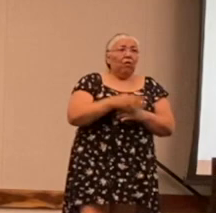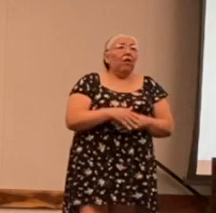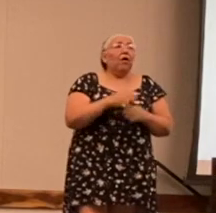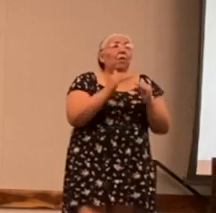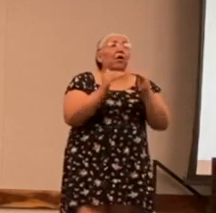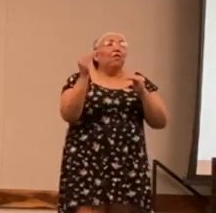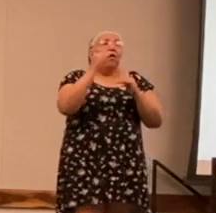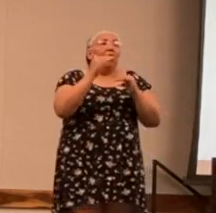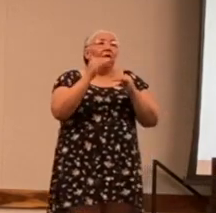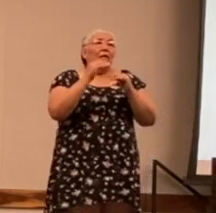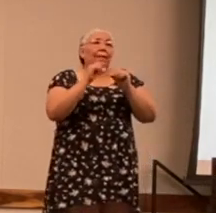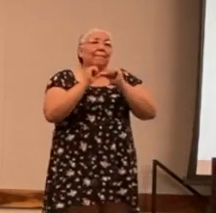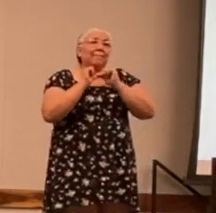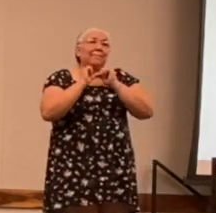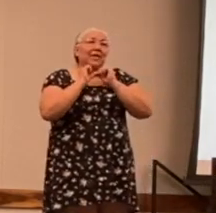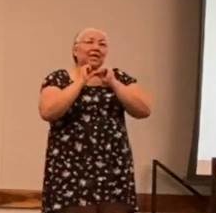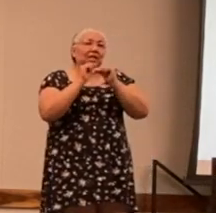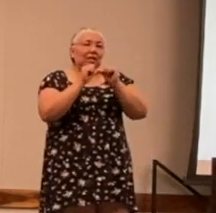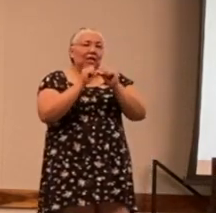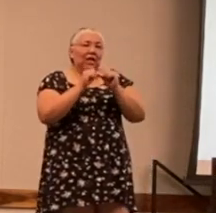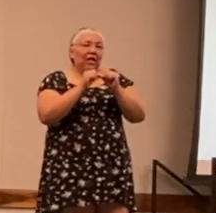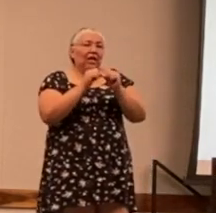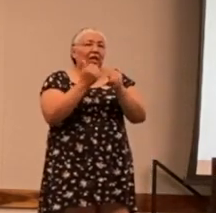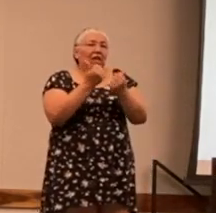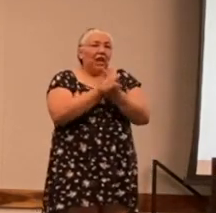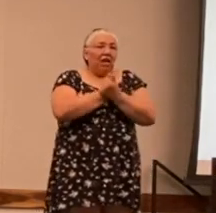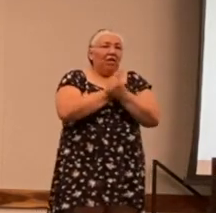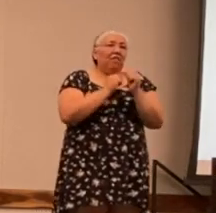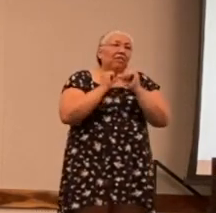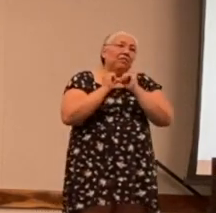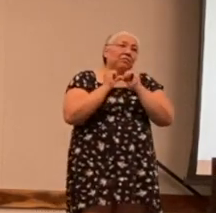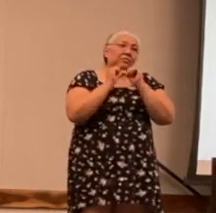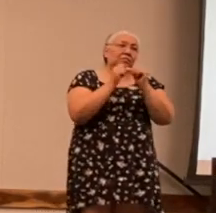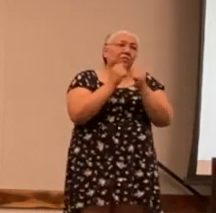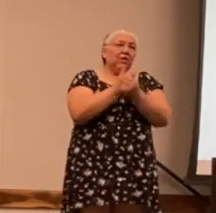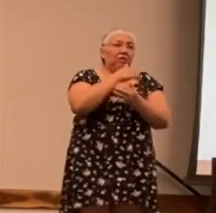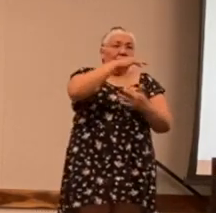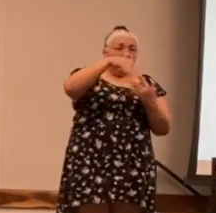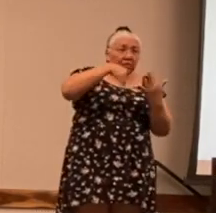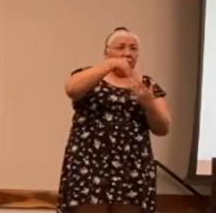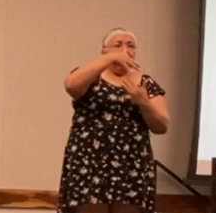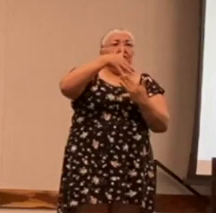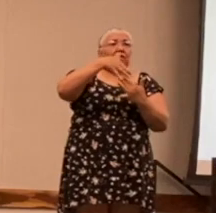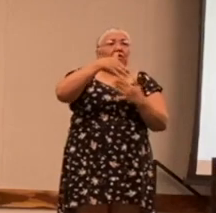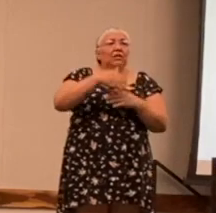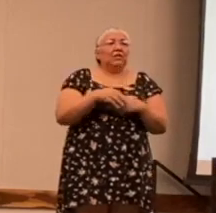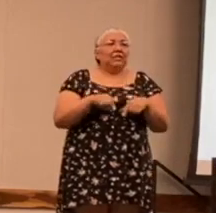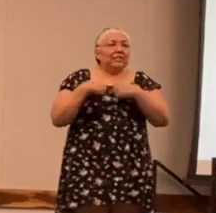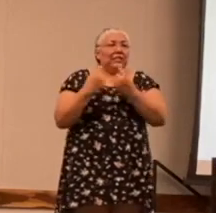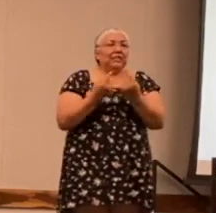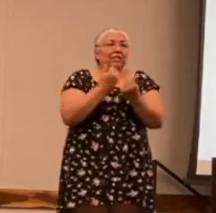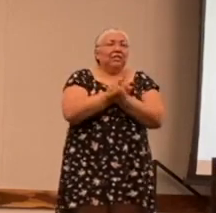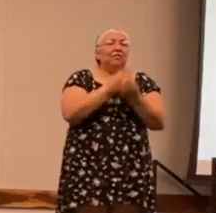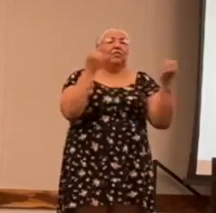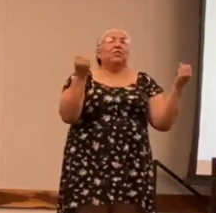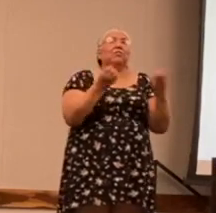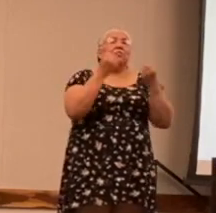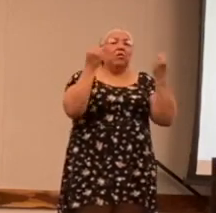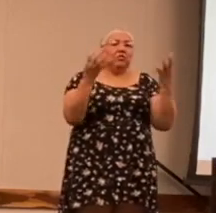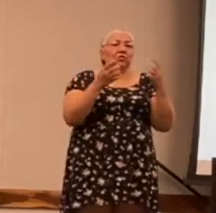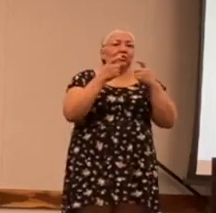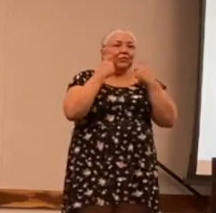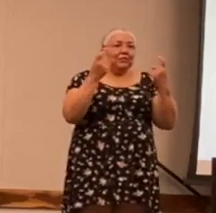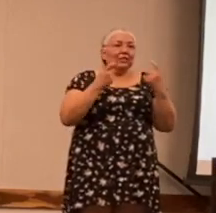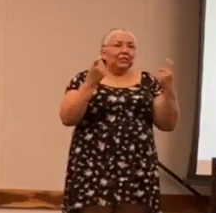maintain constant love. Say constant love. Constant love. Maintain constant love for one another. Since love covers a multitude of sins,